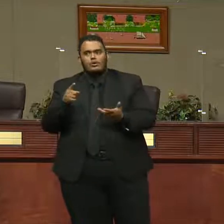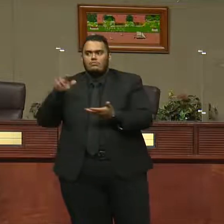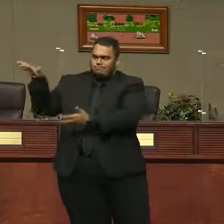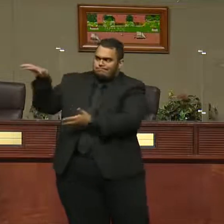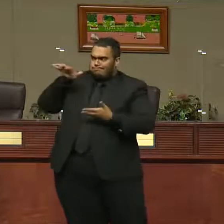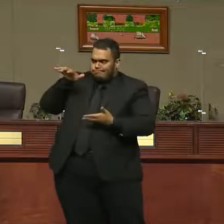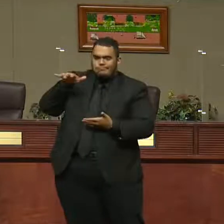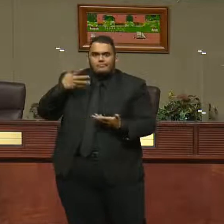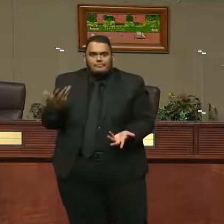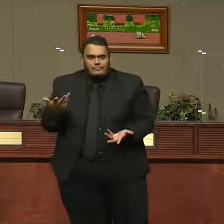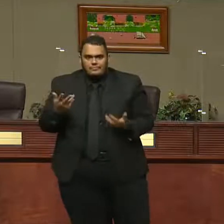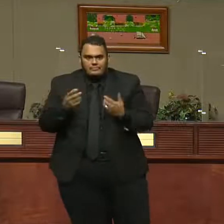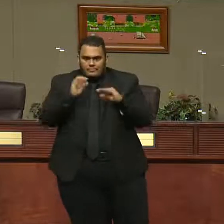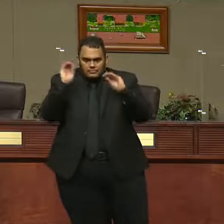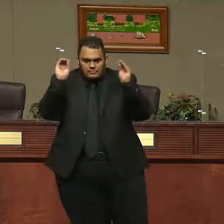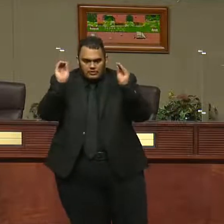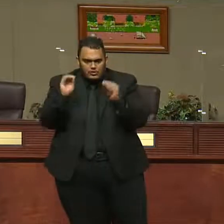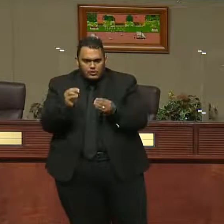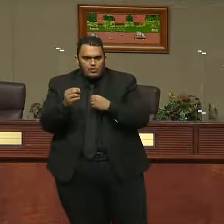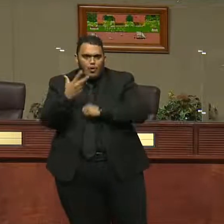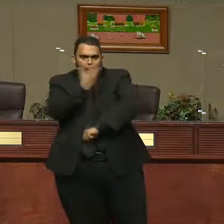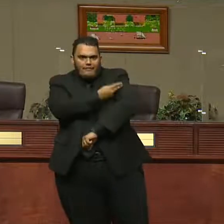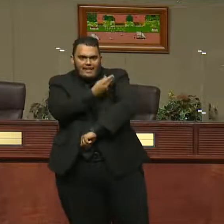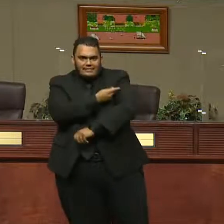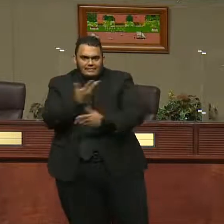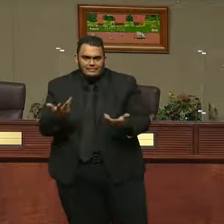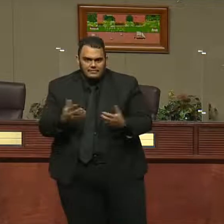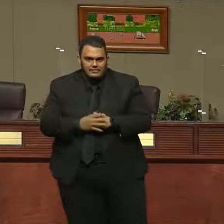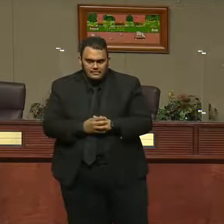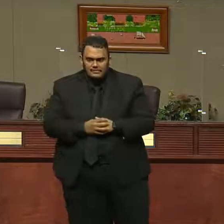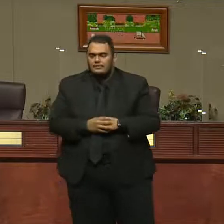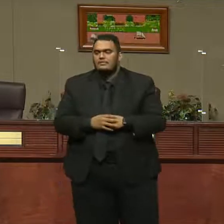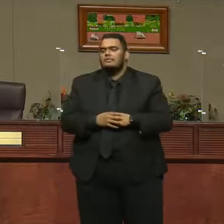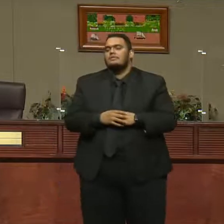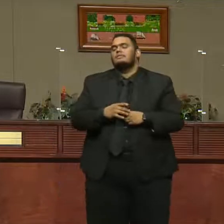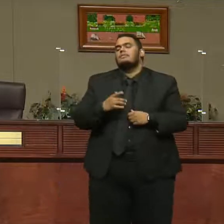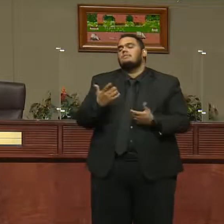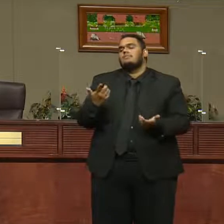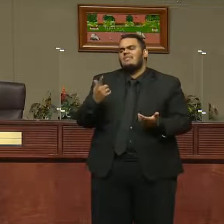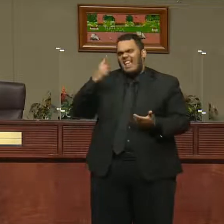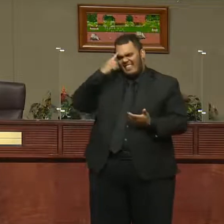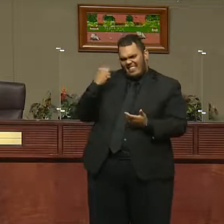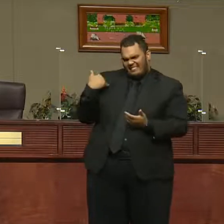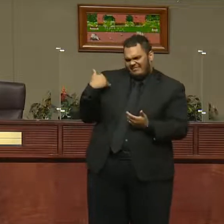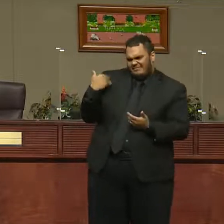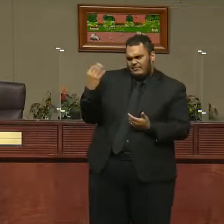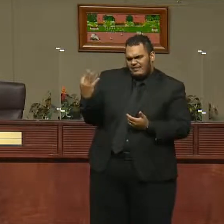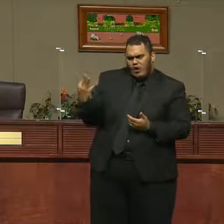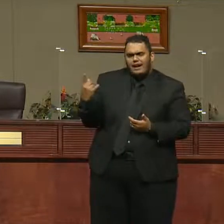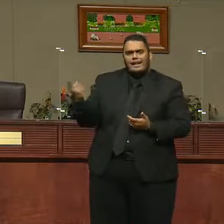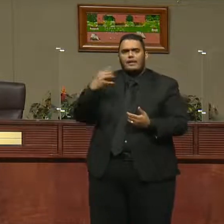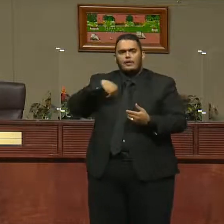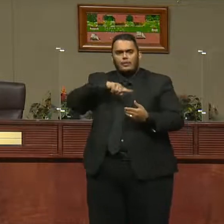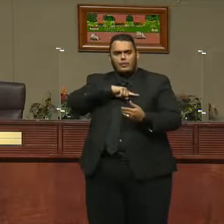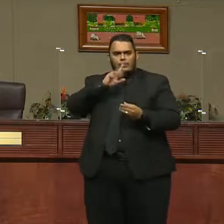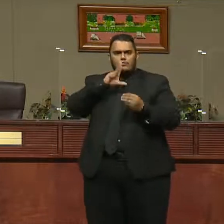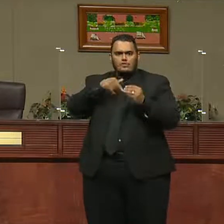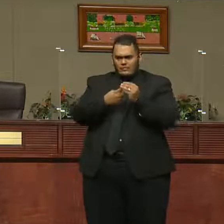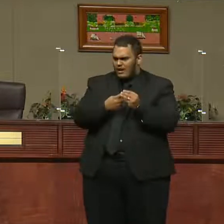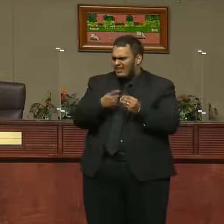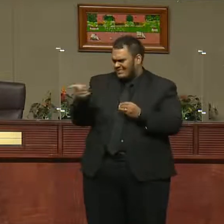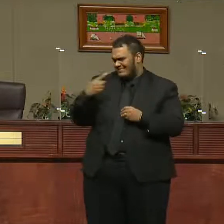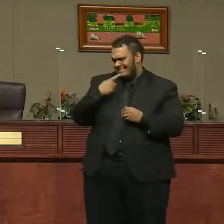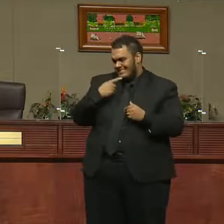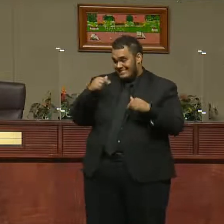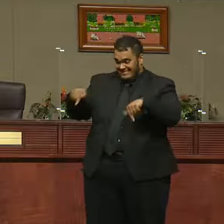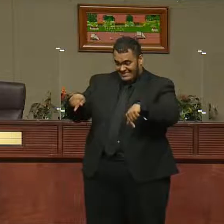He said over this past weekend that I think it was Friday that we spoke with him, that was pretty much his last day at that site,